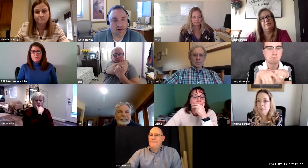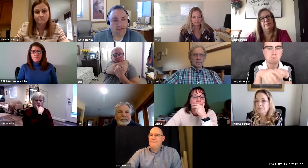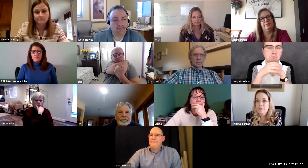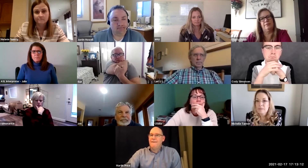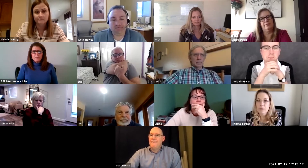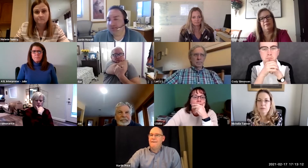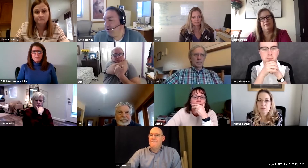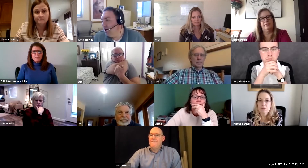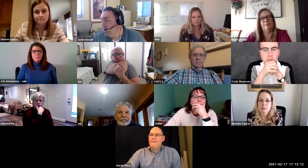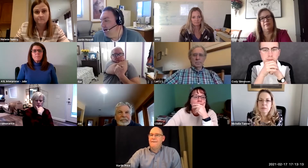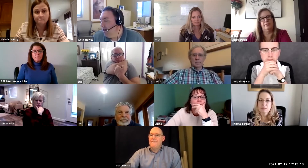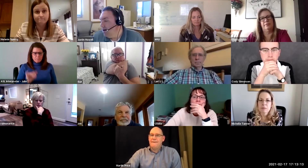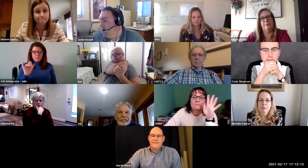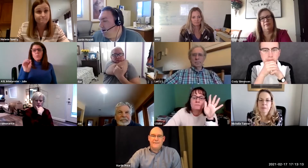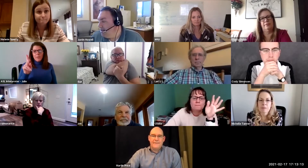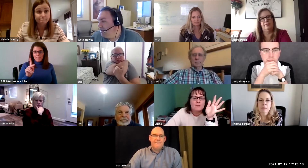Okay.